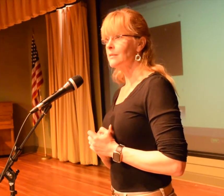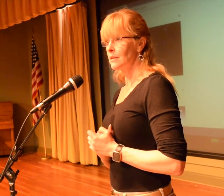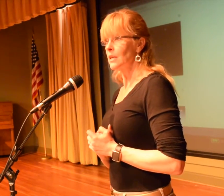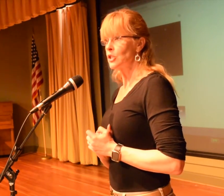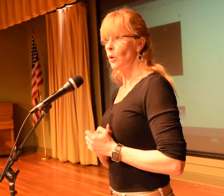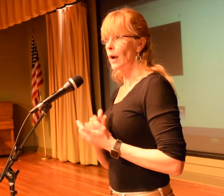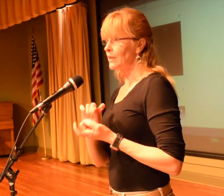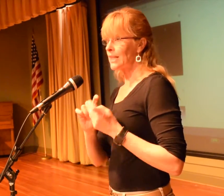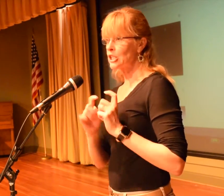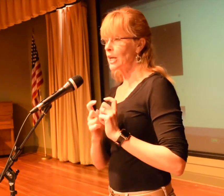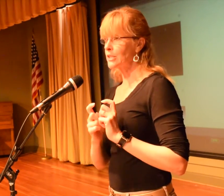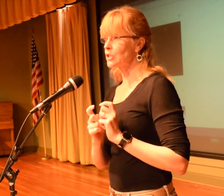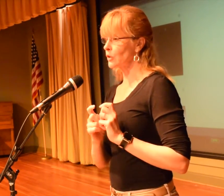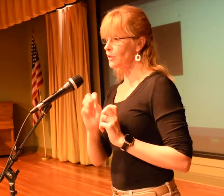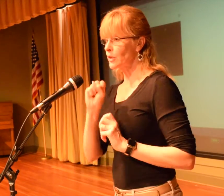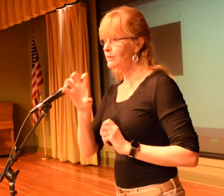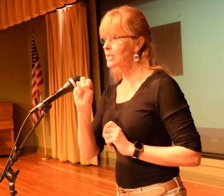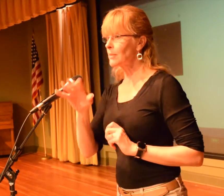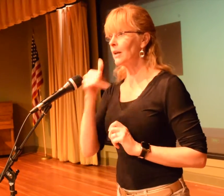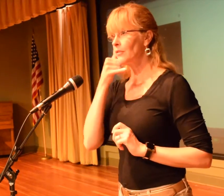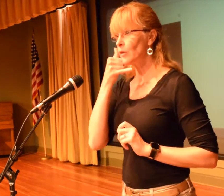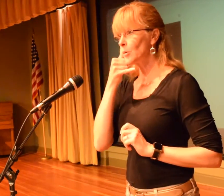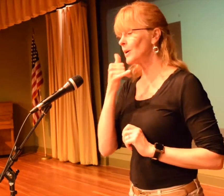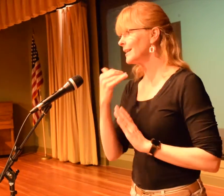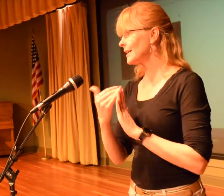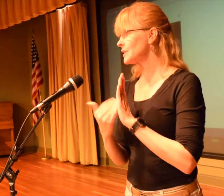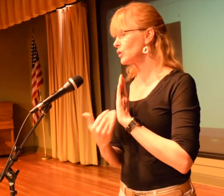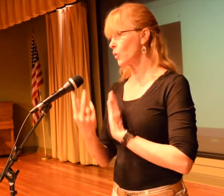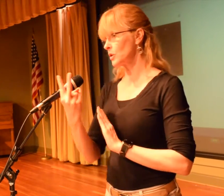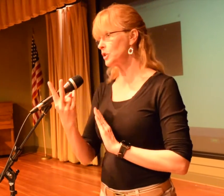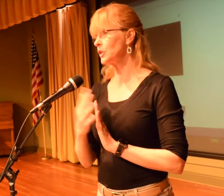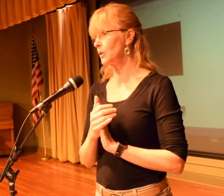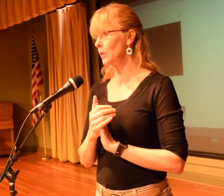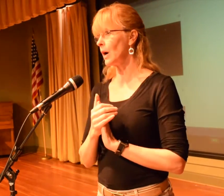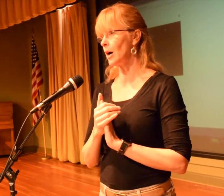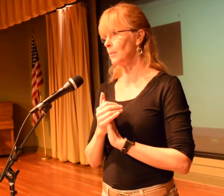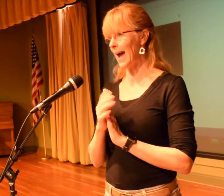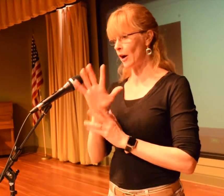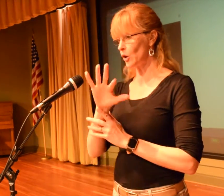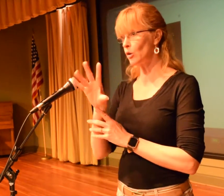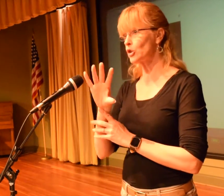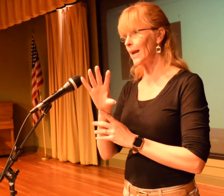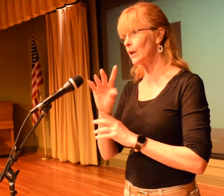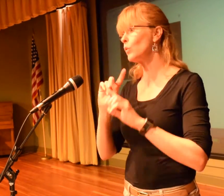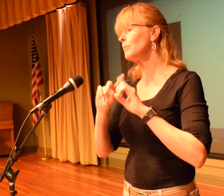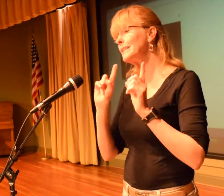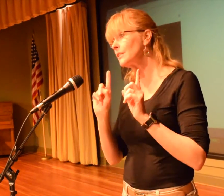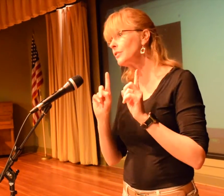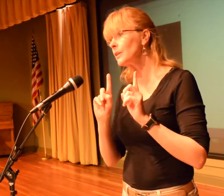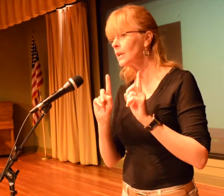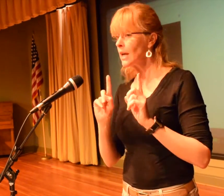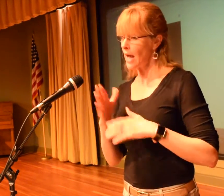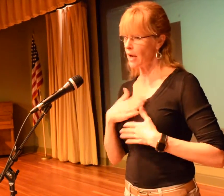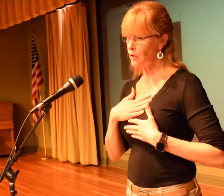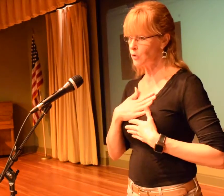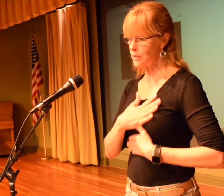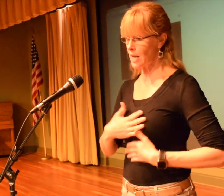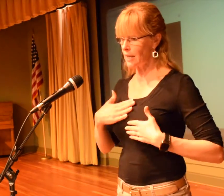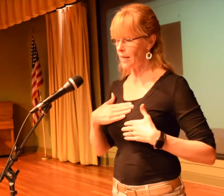Yes. So everything changes. So if you're giving somebody a phone number, and that's in course 2, how you hold your hand will be different. How you sign, like